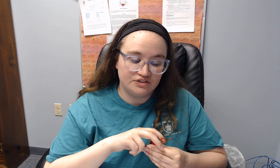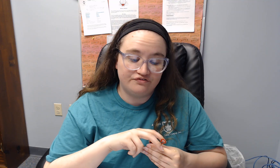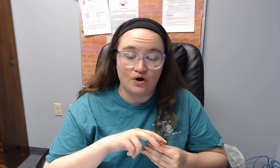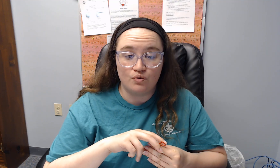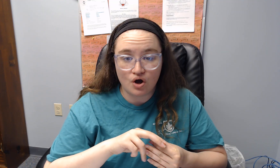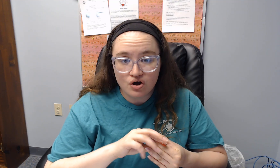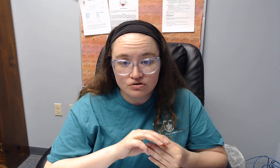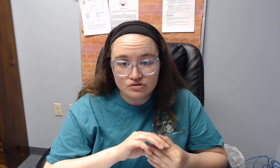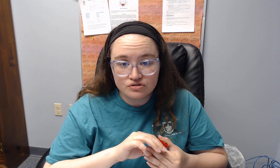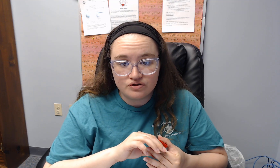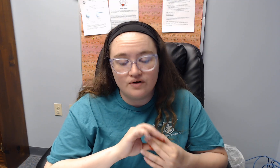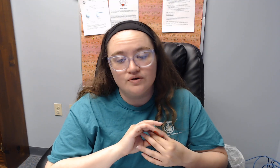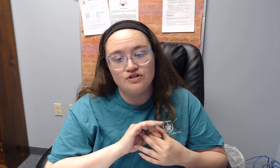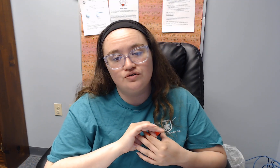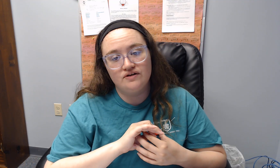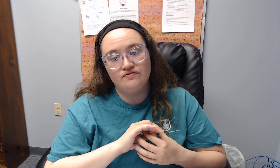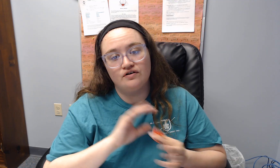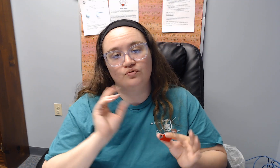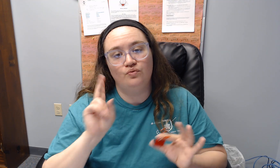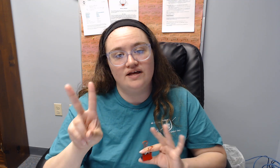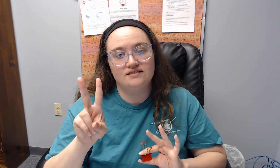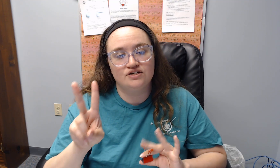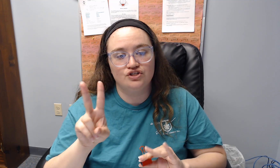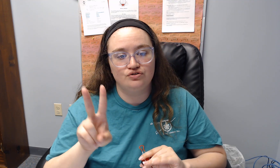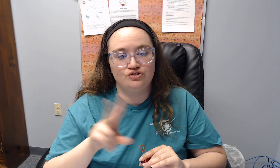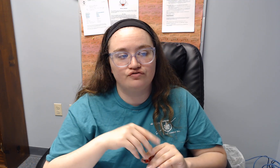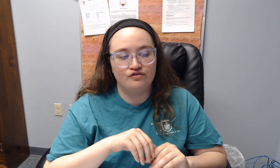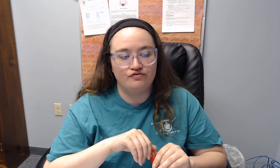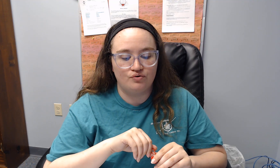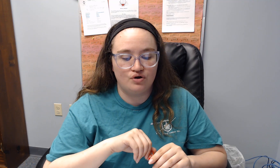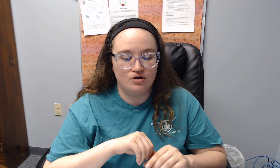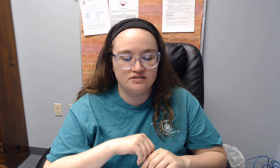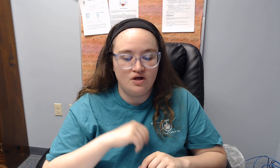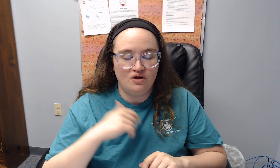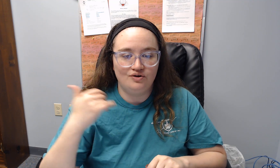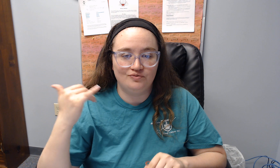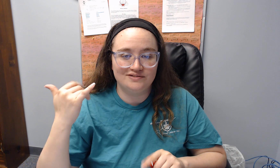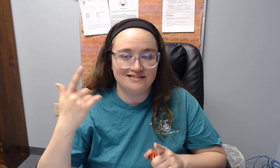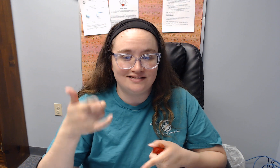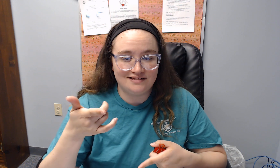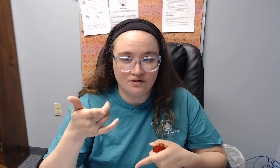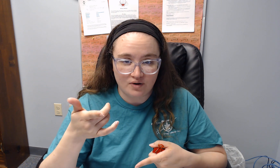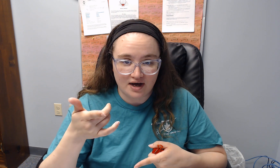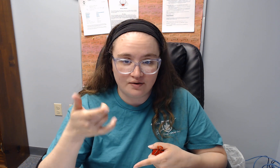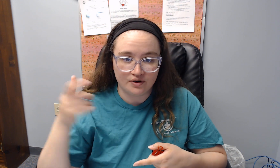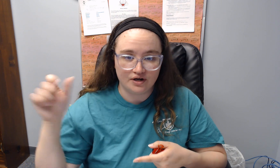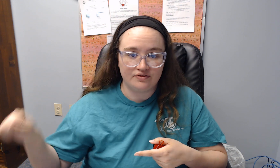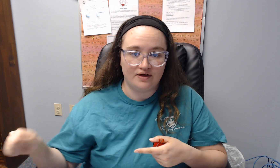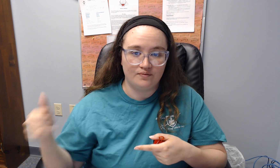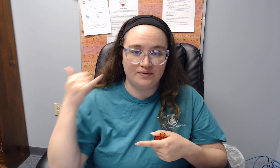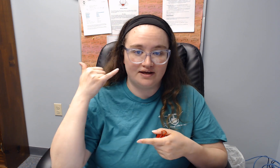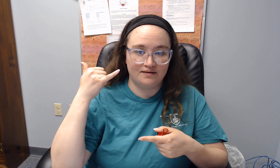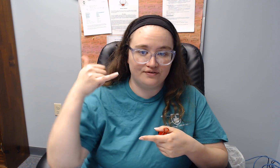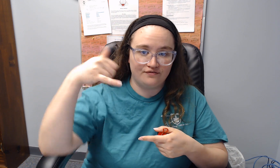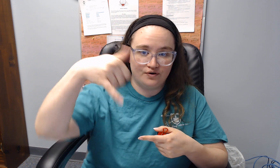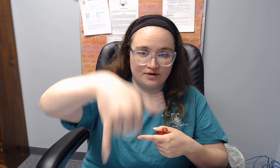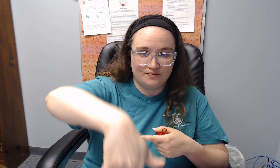Phone calls. There were two different ways I showed you for phone calls. One was the TTY, where they would pick up the phone and place